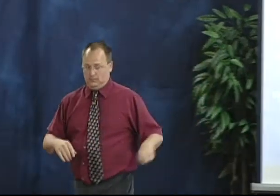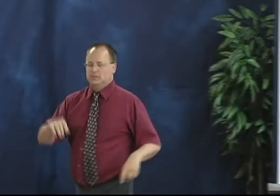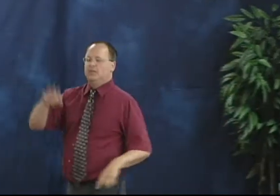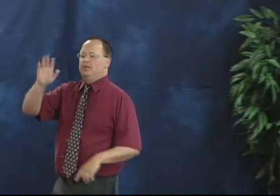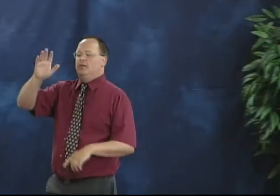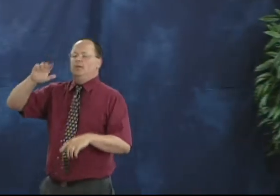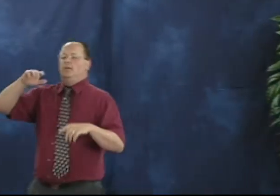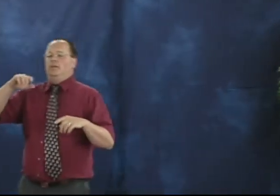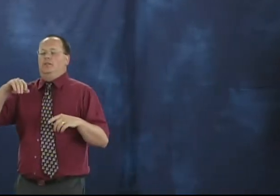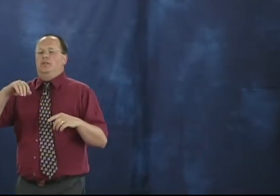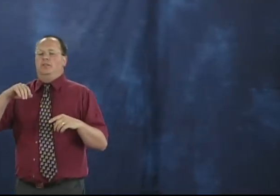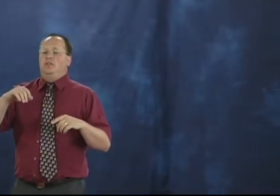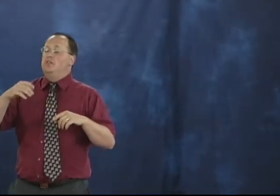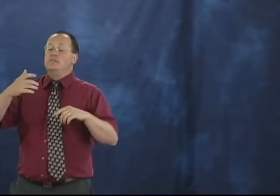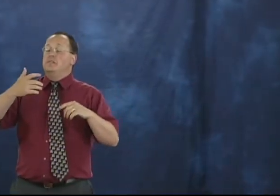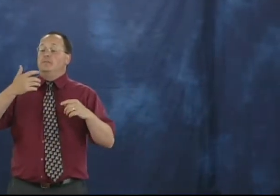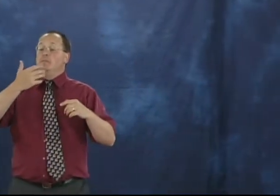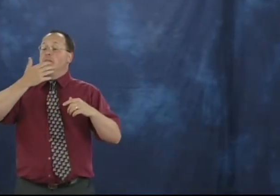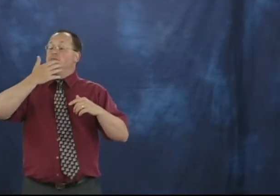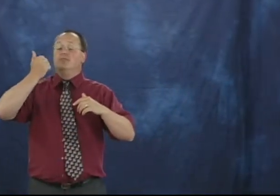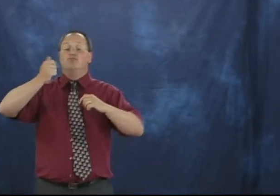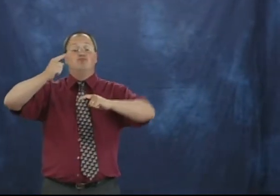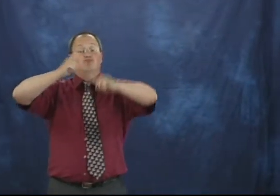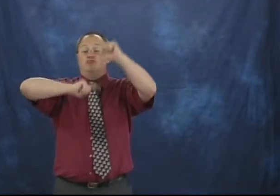This is the Greek word that's used in the Beatitudes.